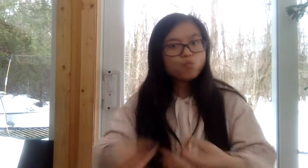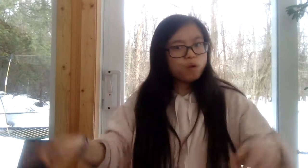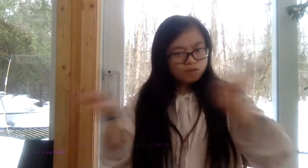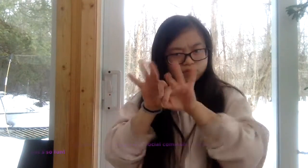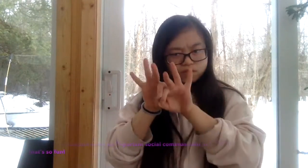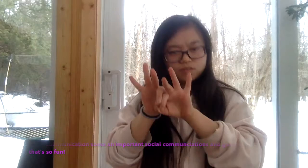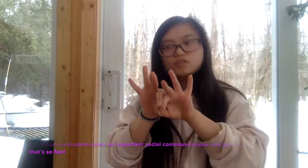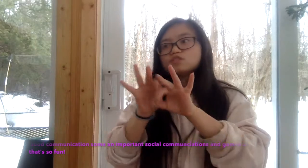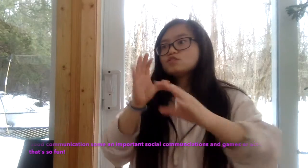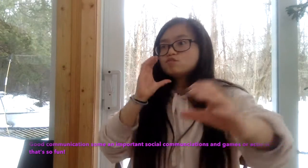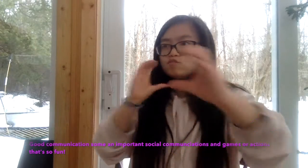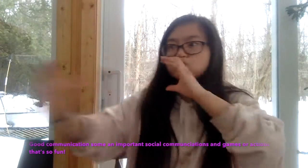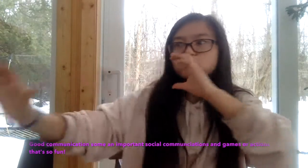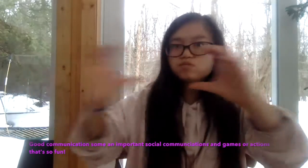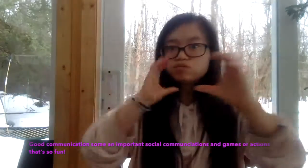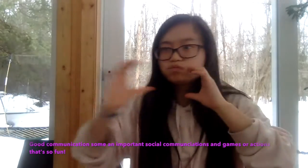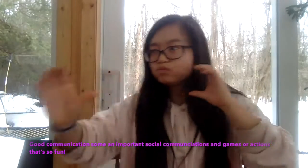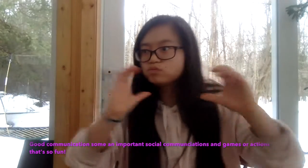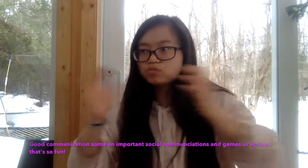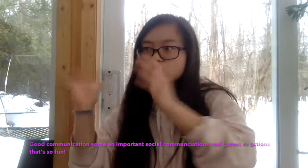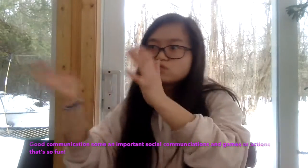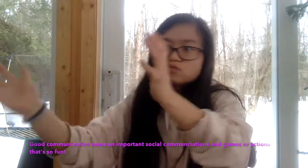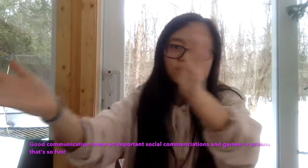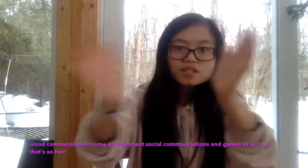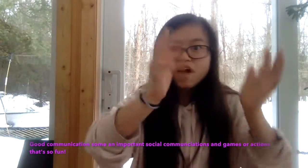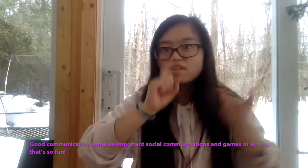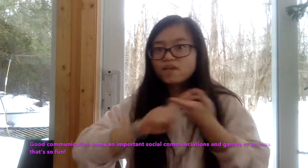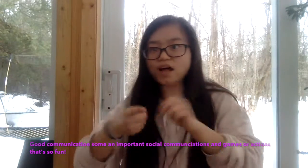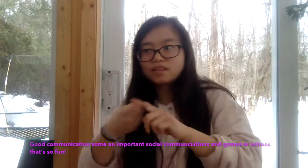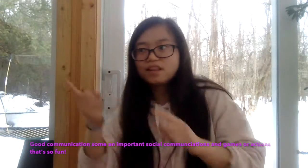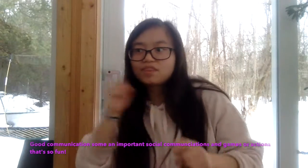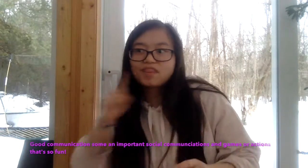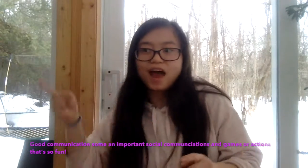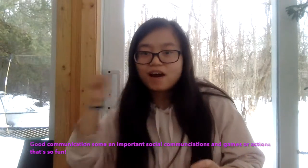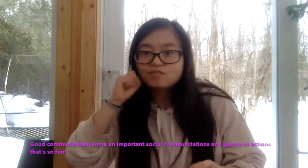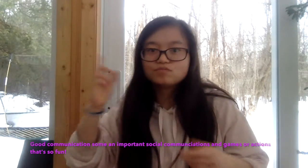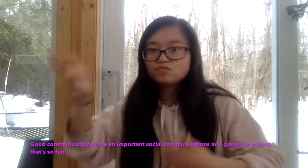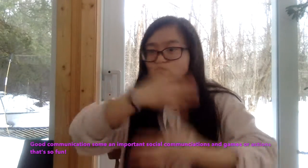don't like that very much. I think you're gonna be here.